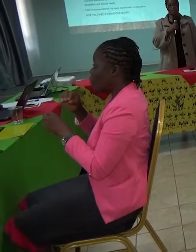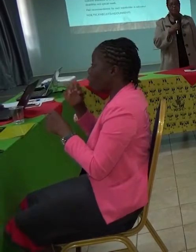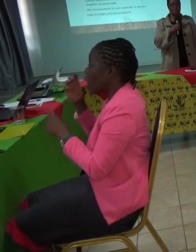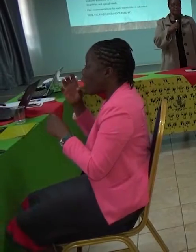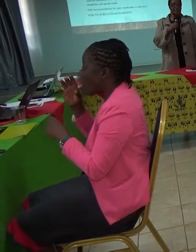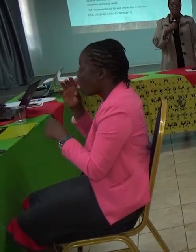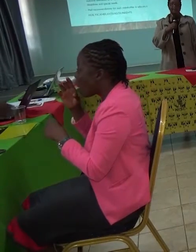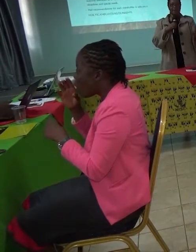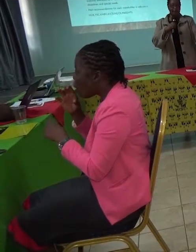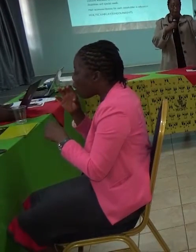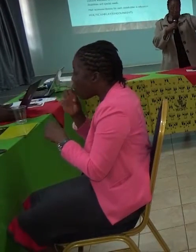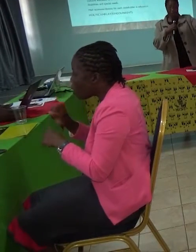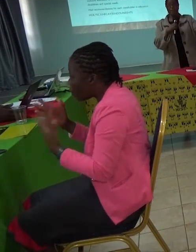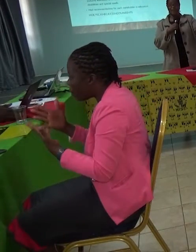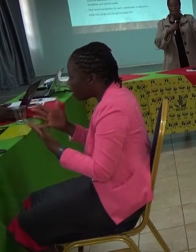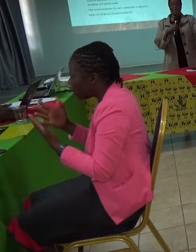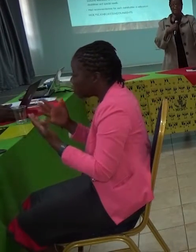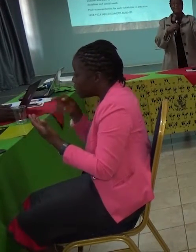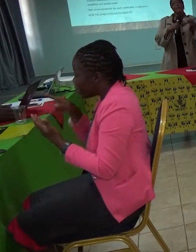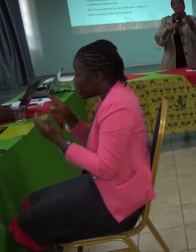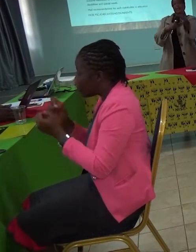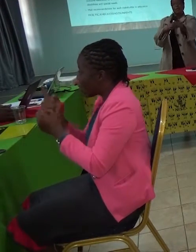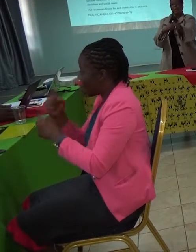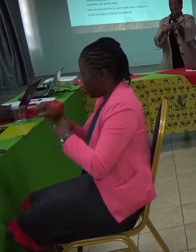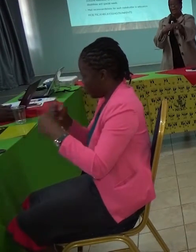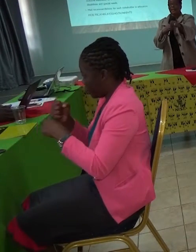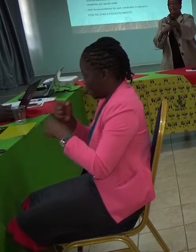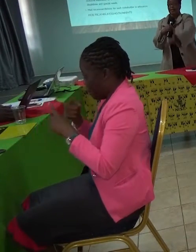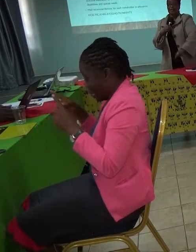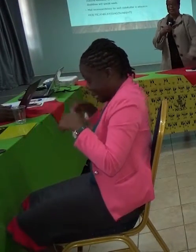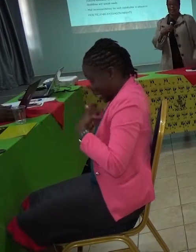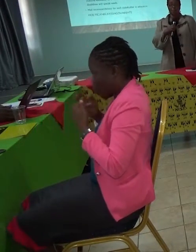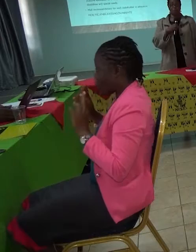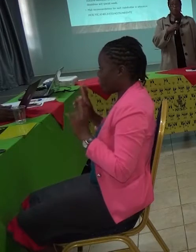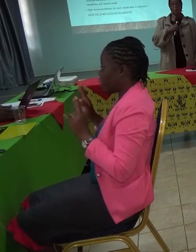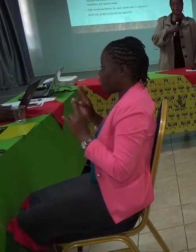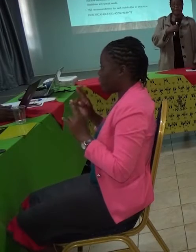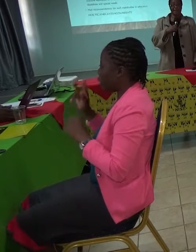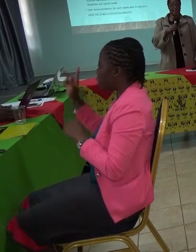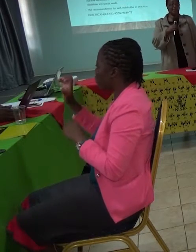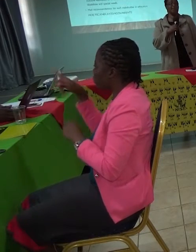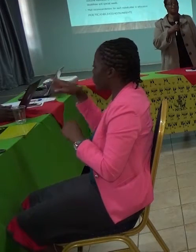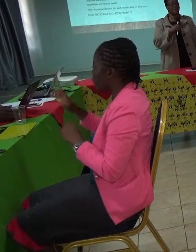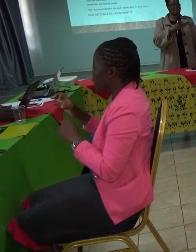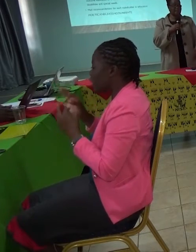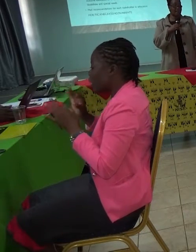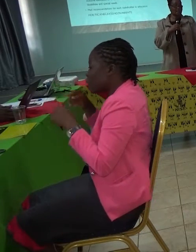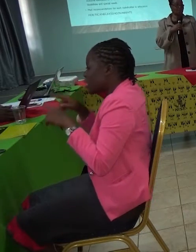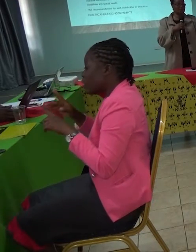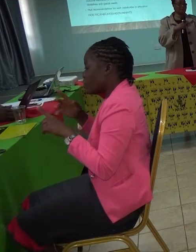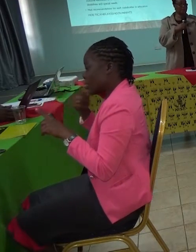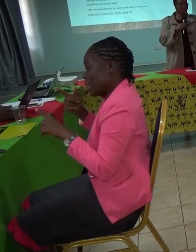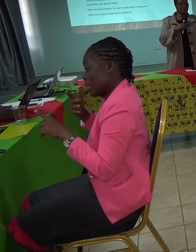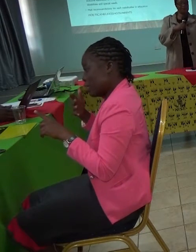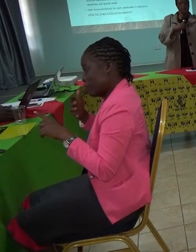mimi sitasoma class. Ako class 7 this year, but said nataka kufanya class 8. Asipokubalishwa kufanya class 8, then amesema next year